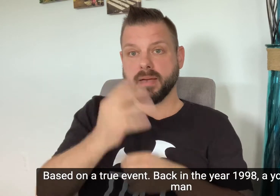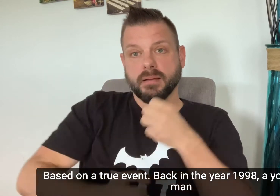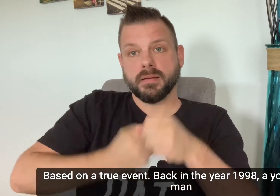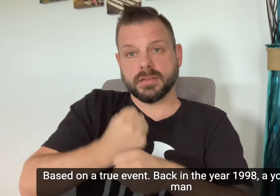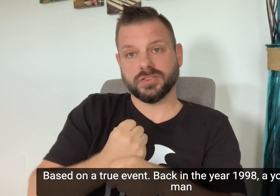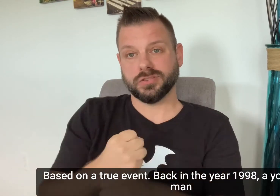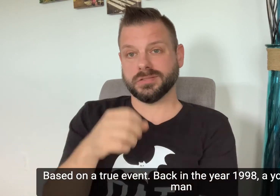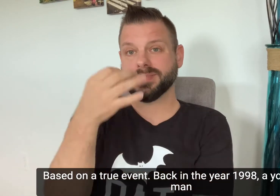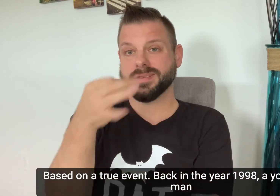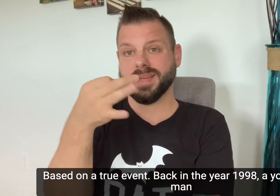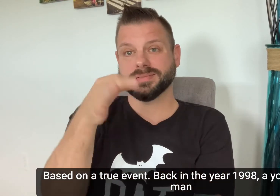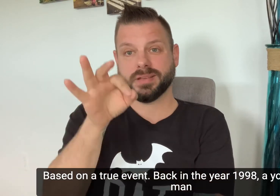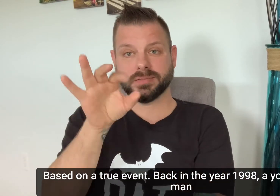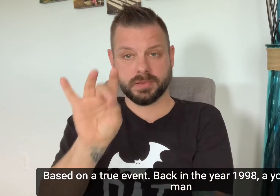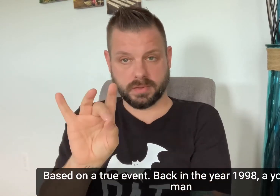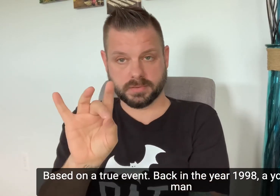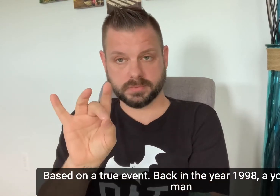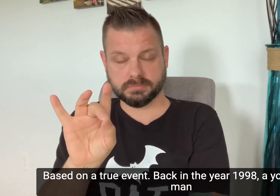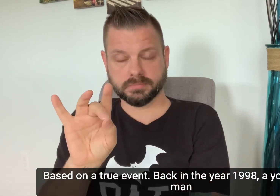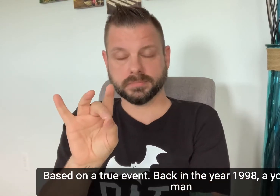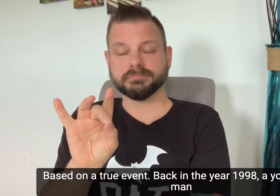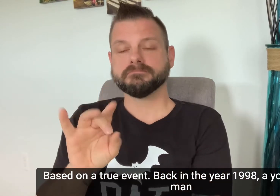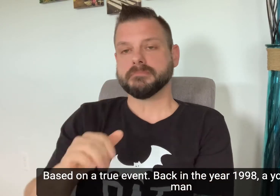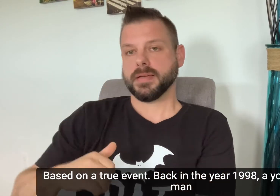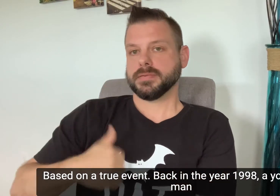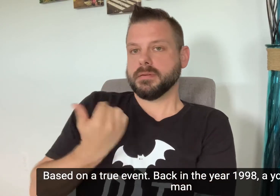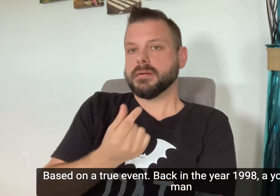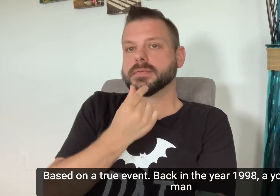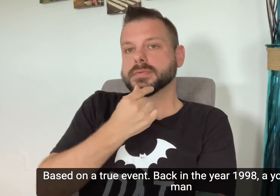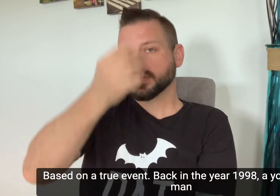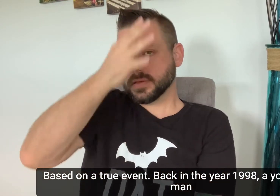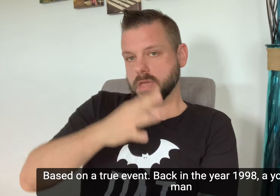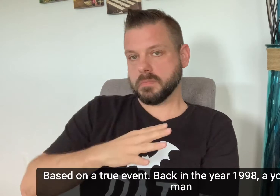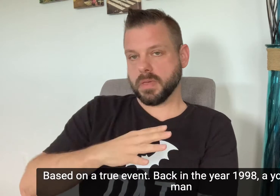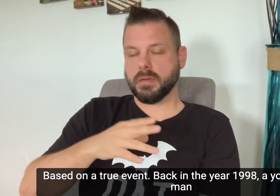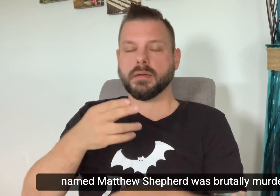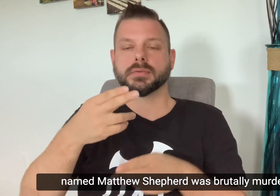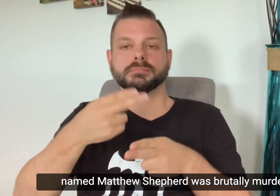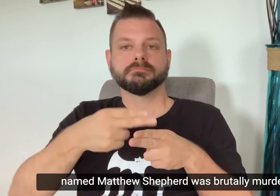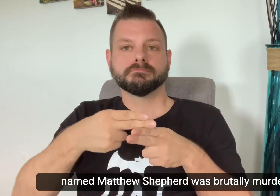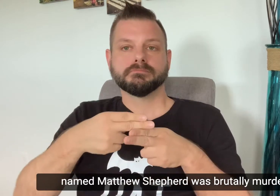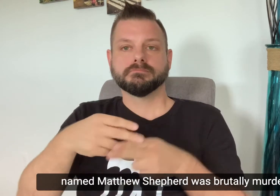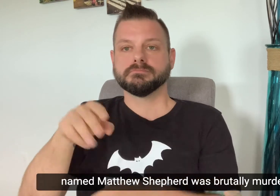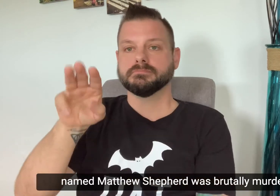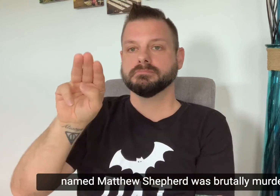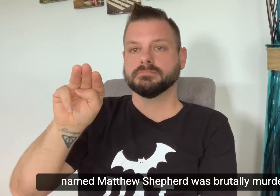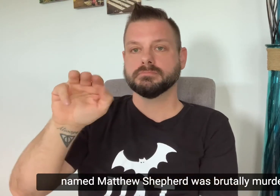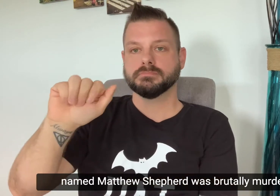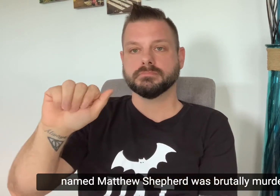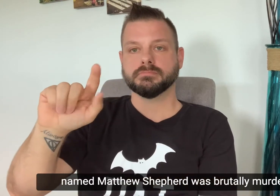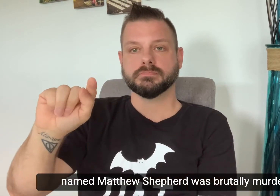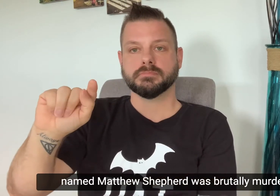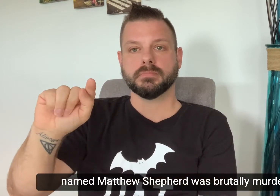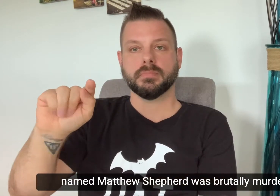back in the year 1998, a young gay man named Matthew